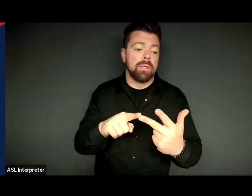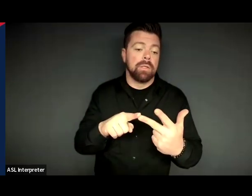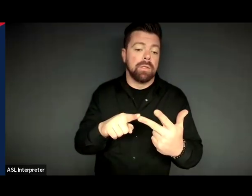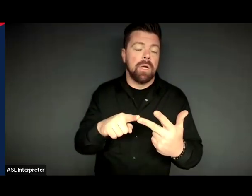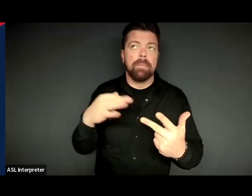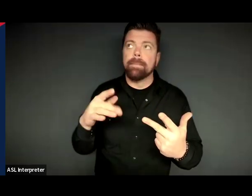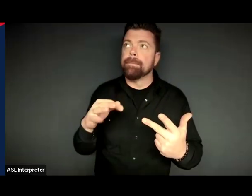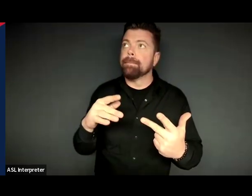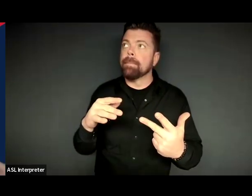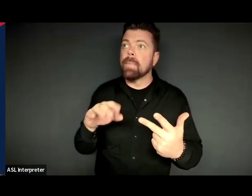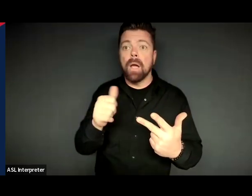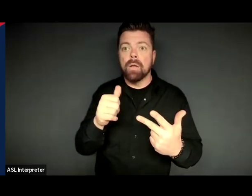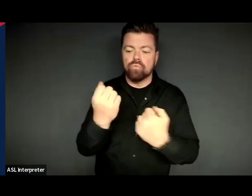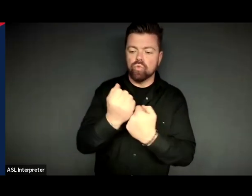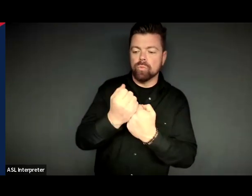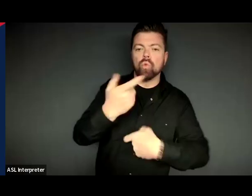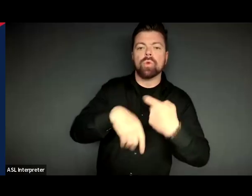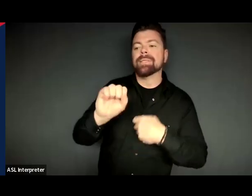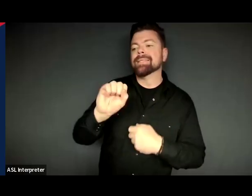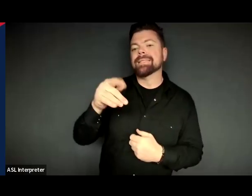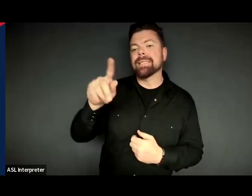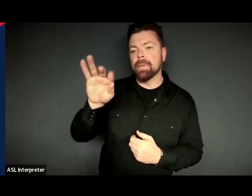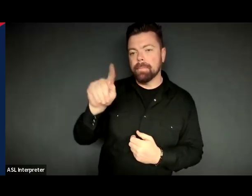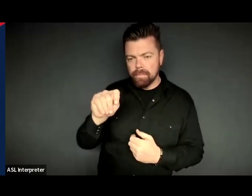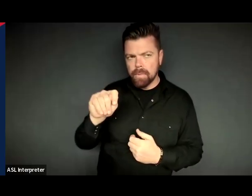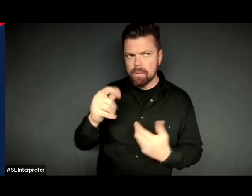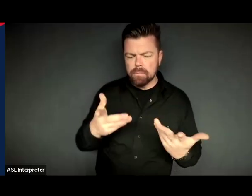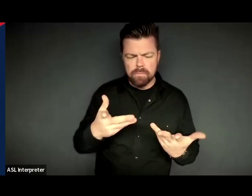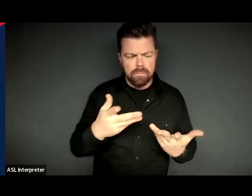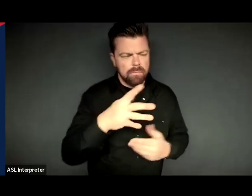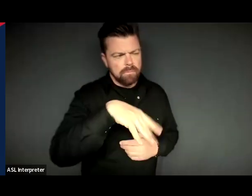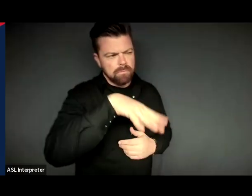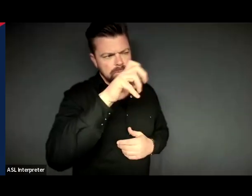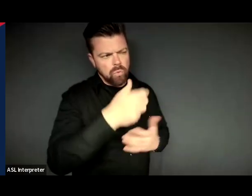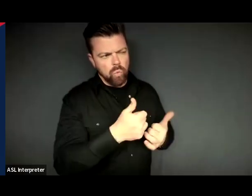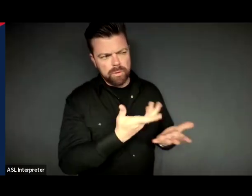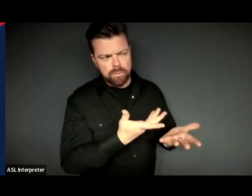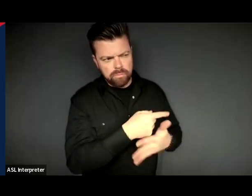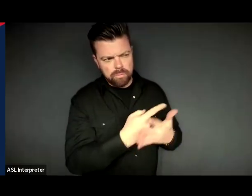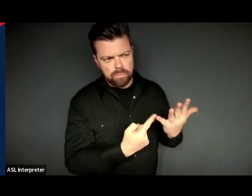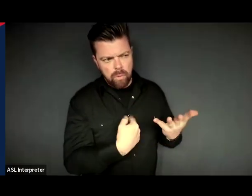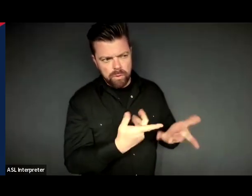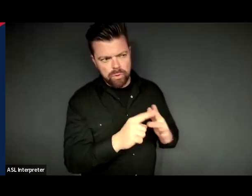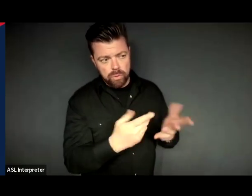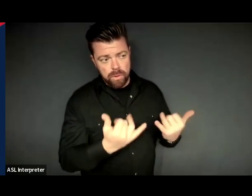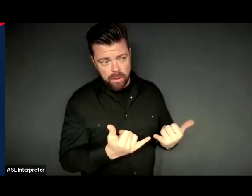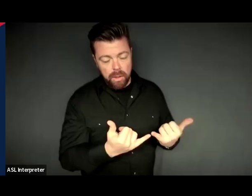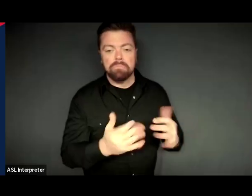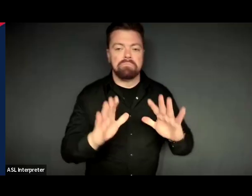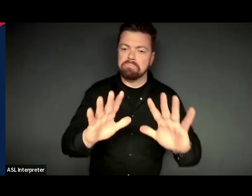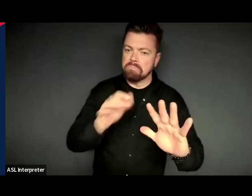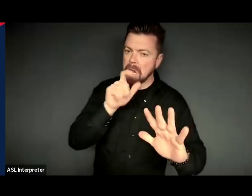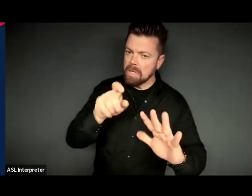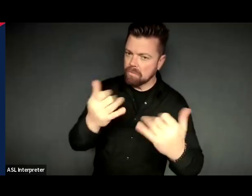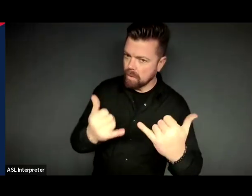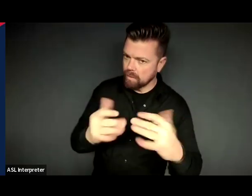uh, supplement or that supplement. Now you'll say, "Well, which ones are those? Because I want to start taking them now." But you don't need them now. You